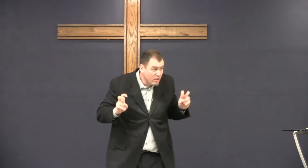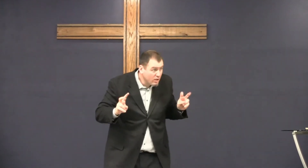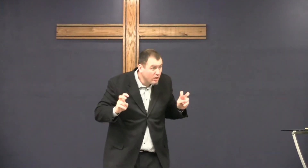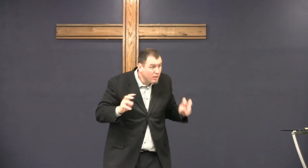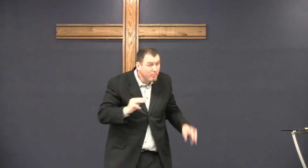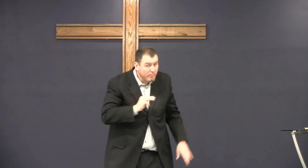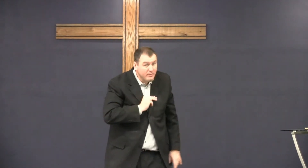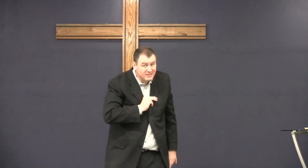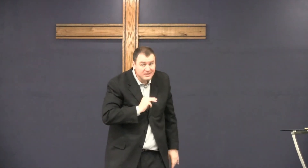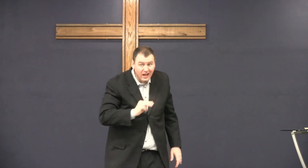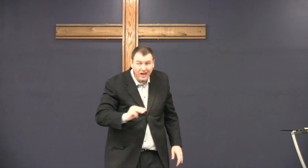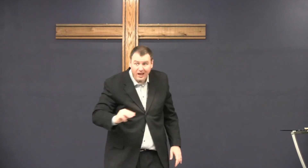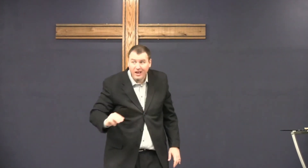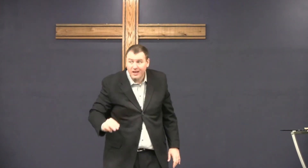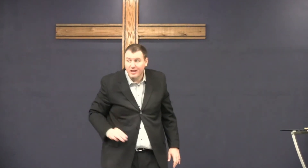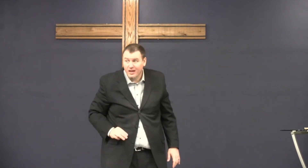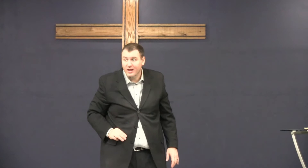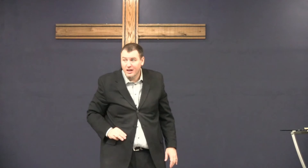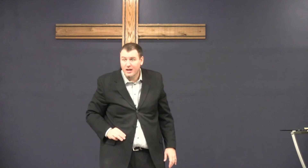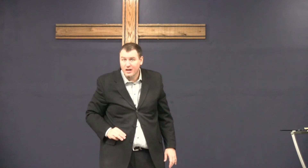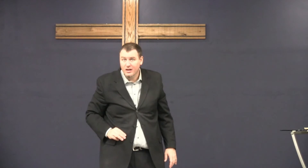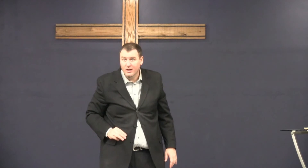David, the Messiah.